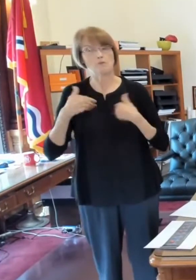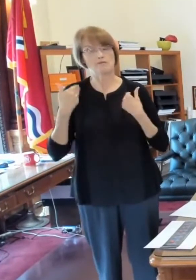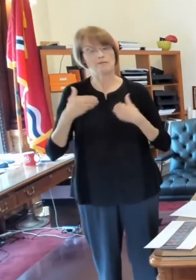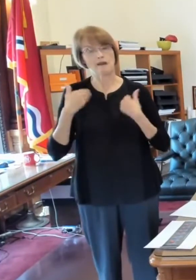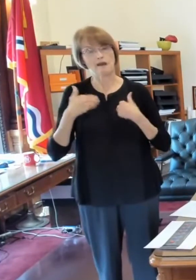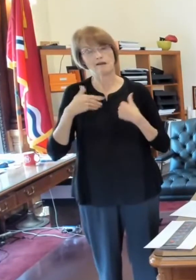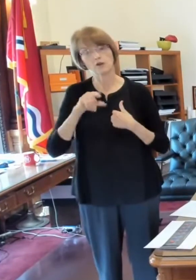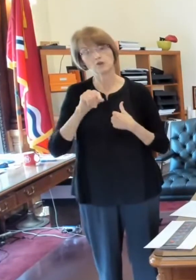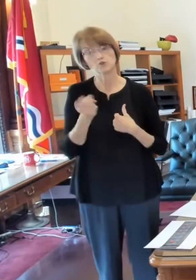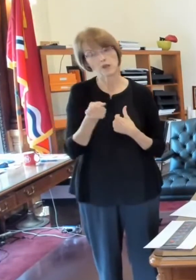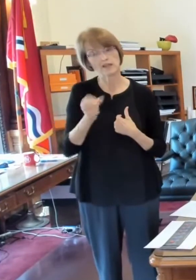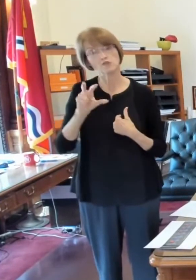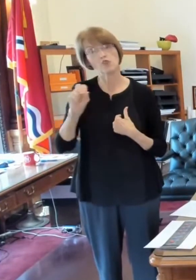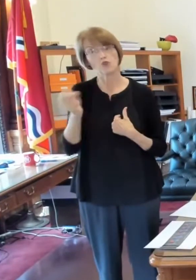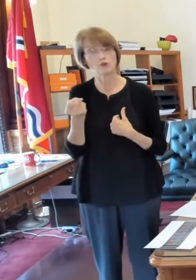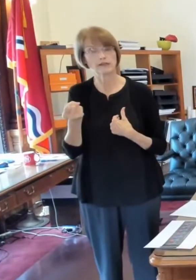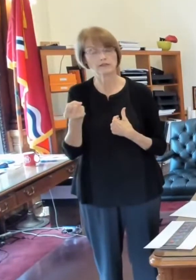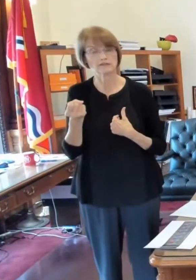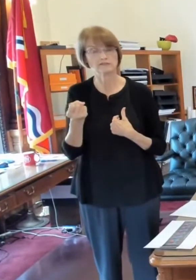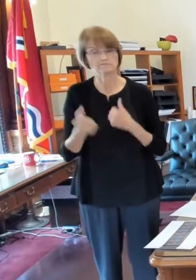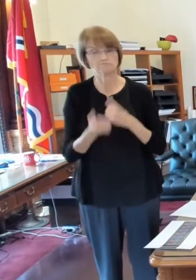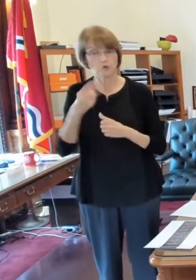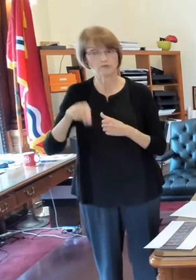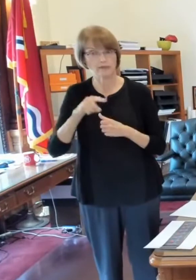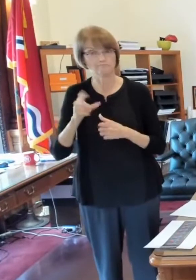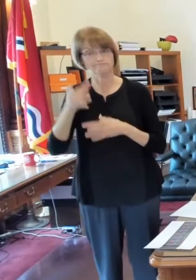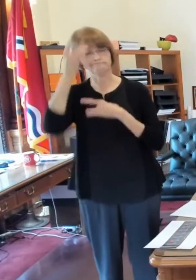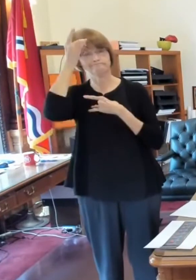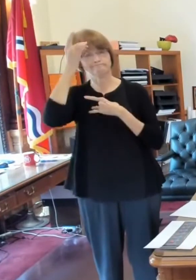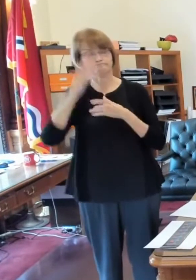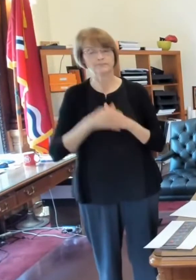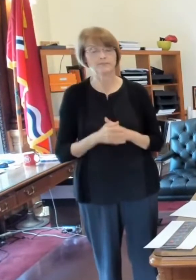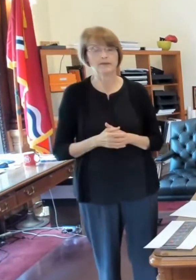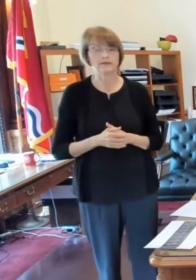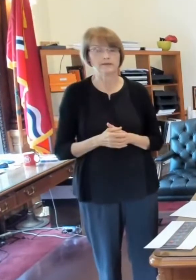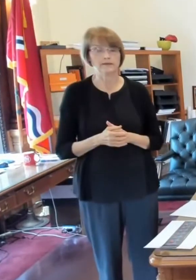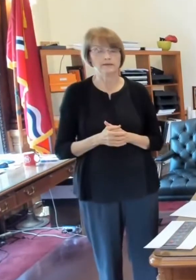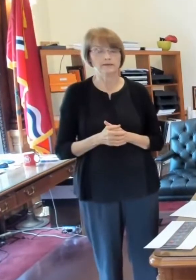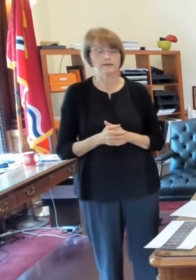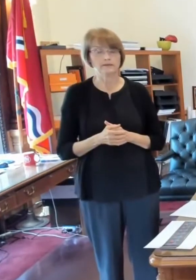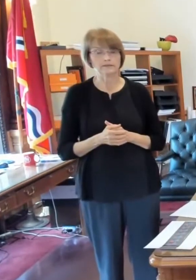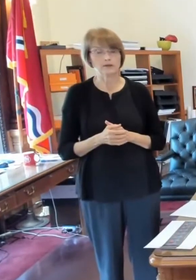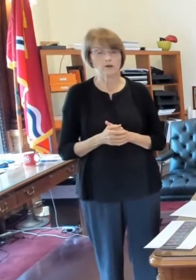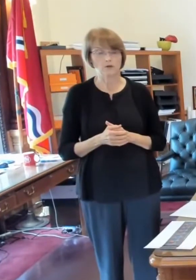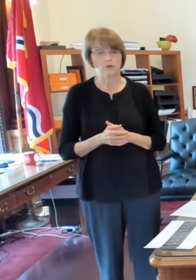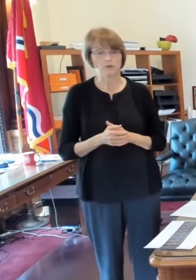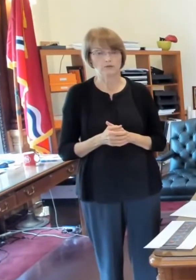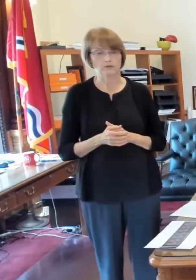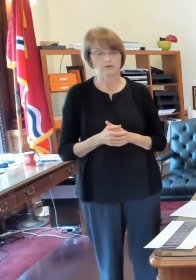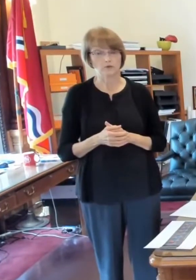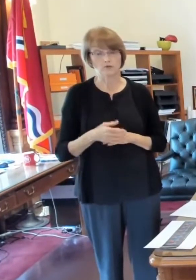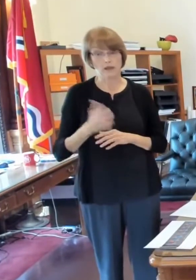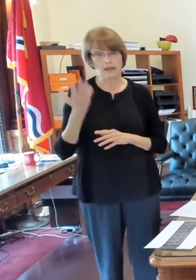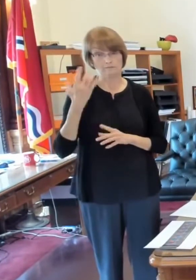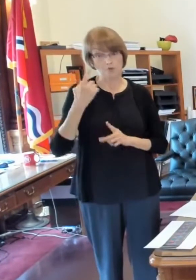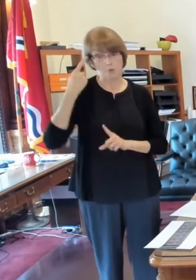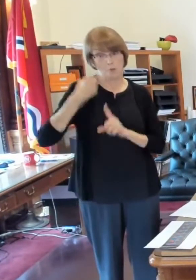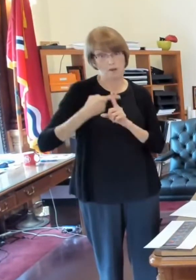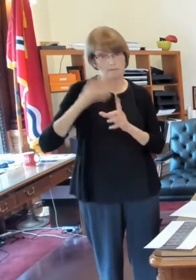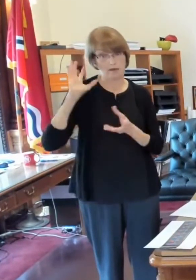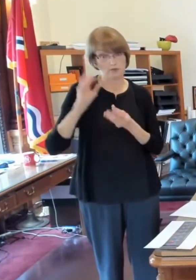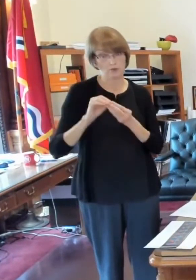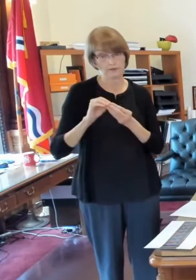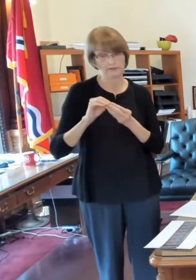then 30s after that. Folks that are in their, let me look for the last month here, folks that are